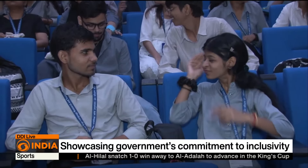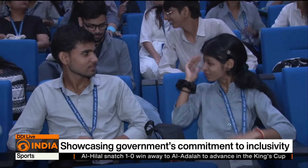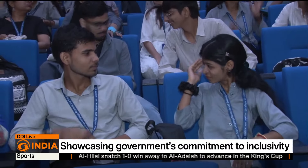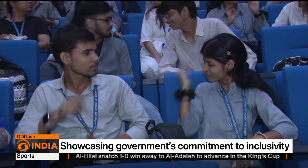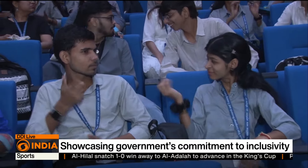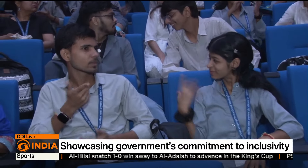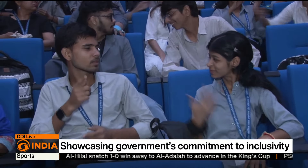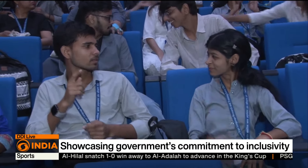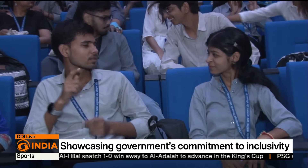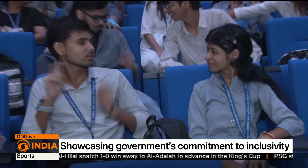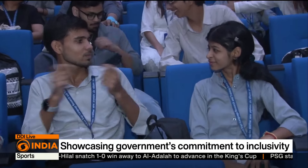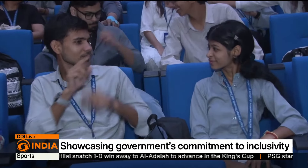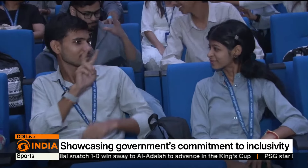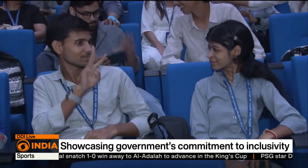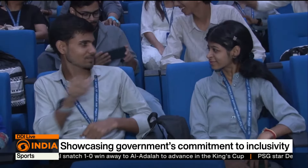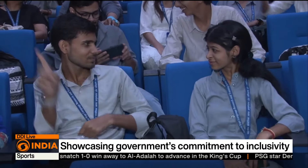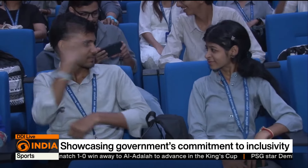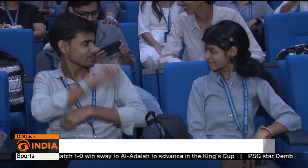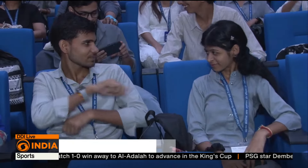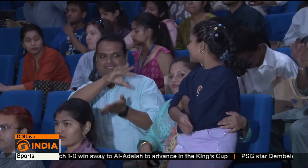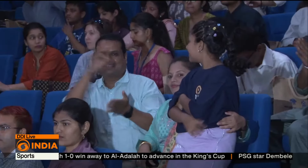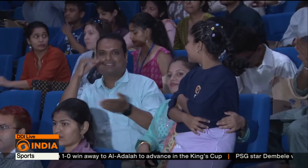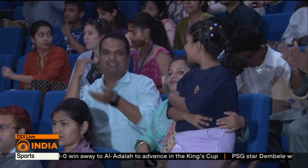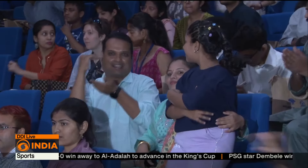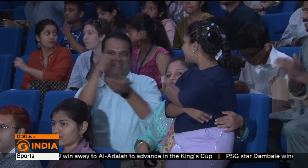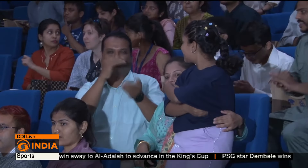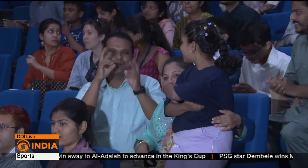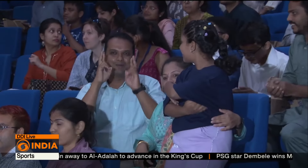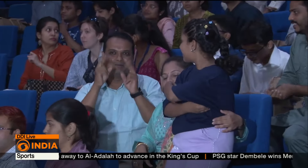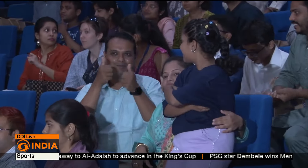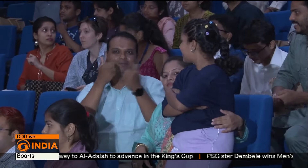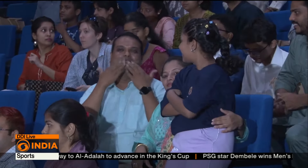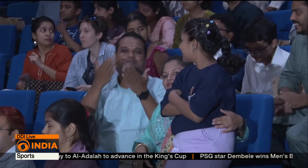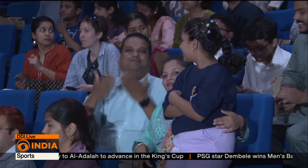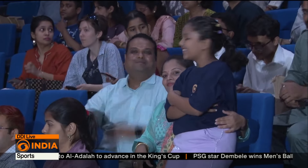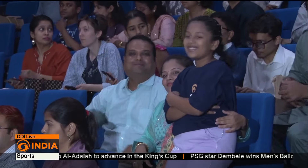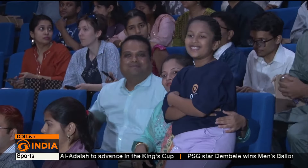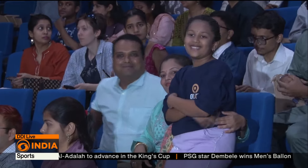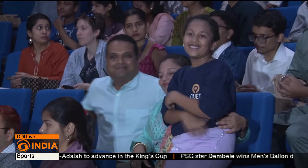ensuring communication without barriers. Kriti Vadhera's report for DD India.